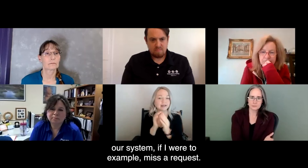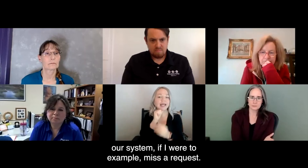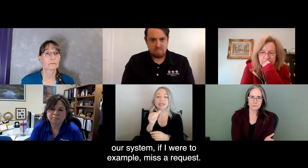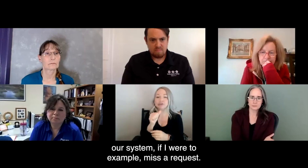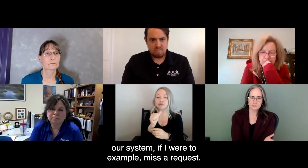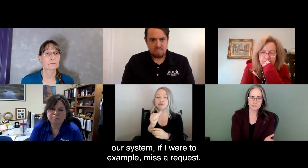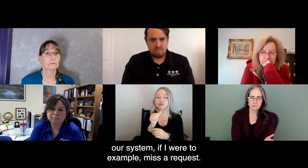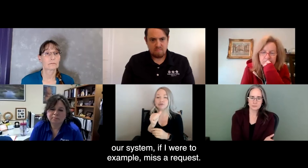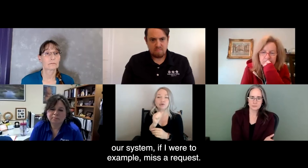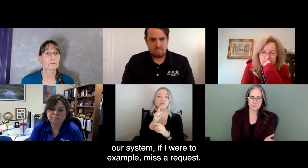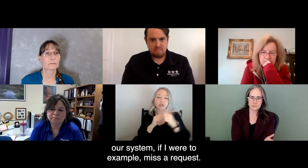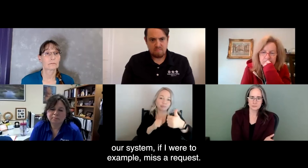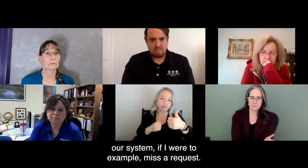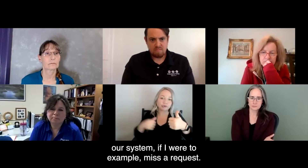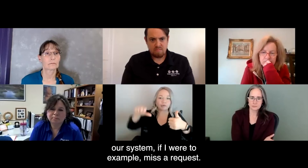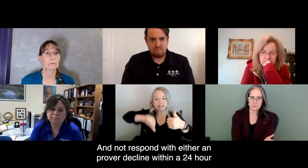miss a request